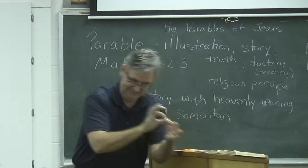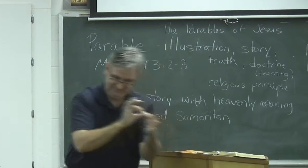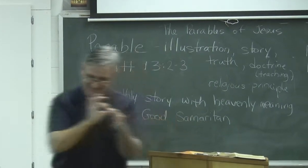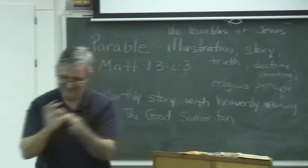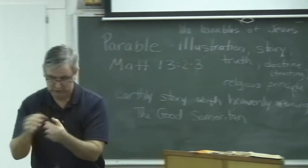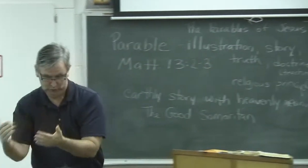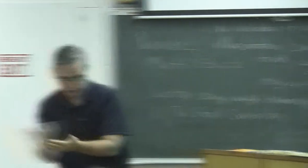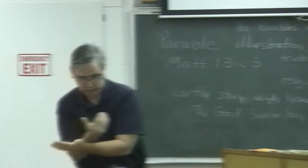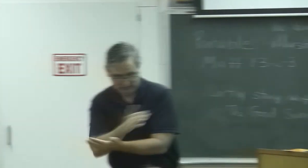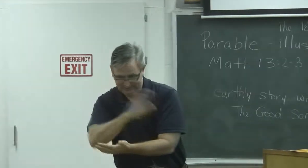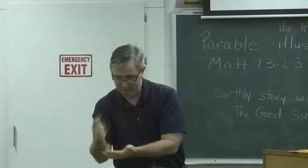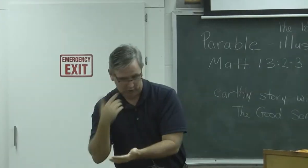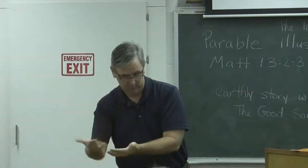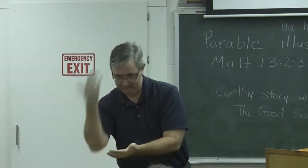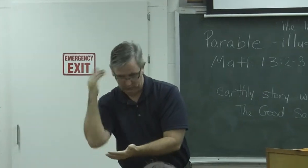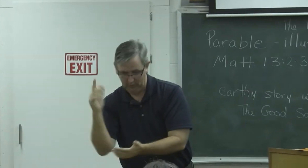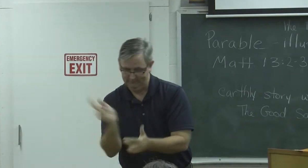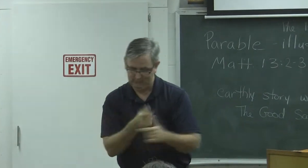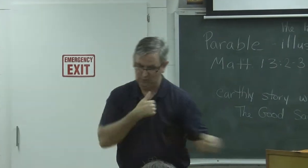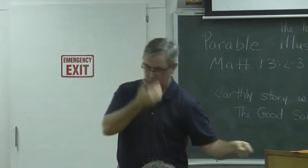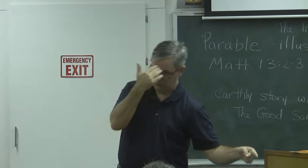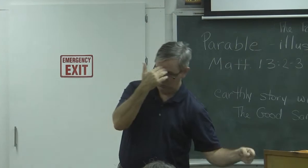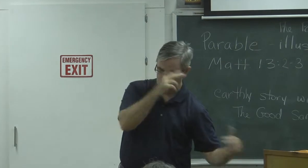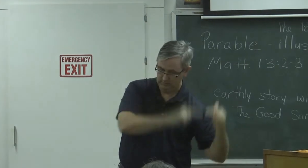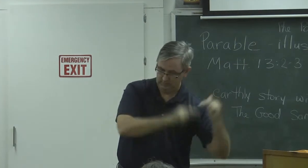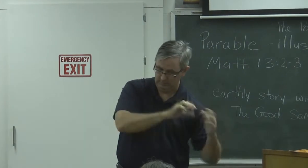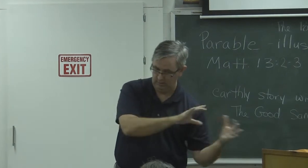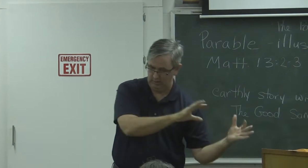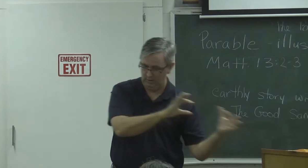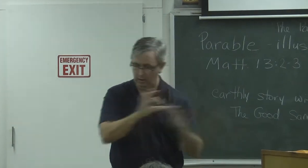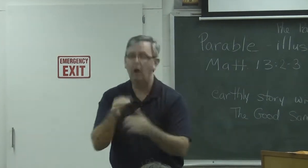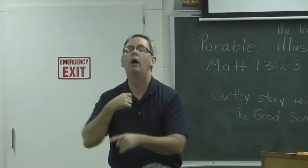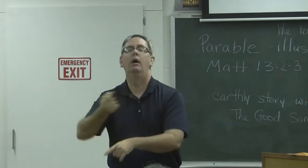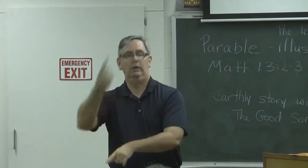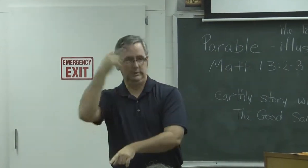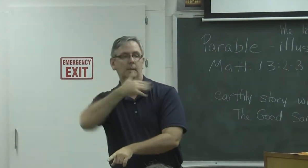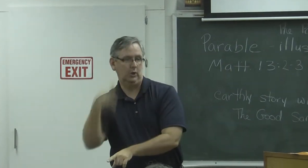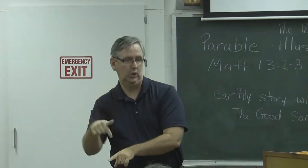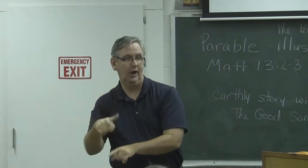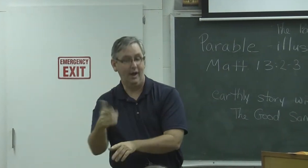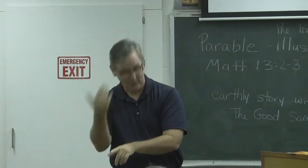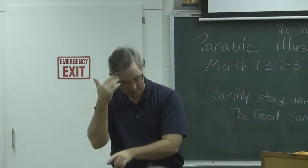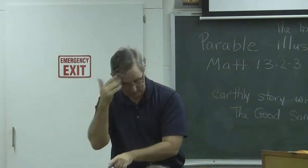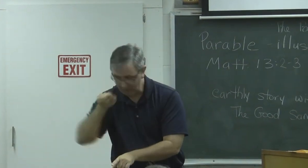you build a bridge to what they don't know. It's something new they never heard before. And then they can understand that.